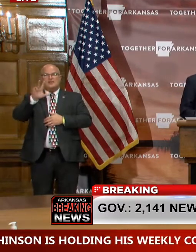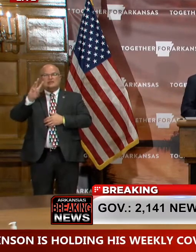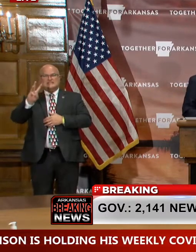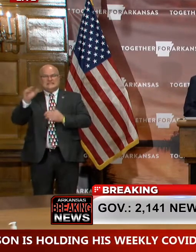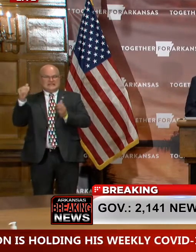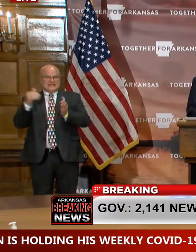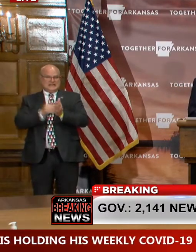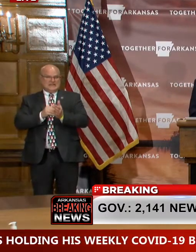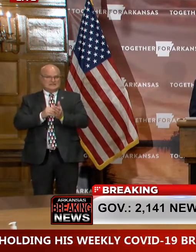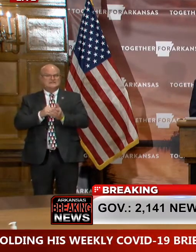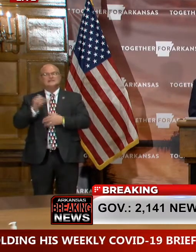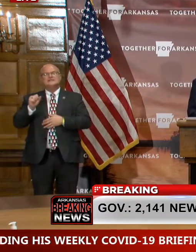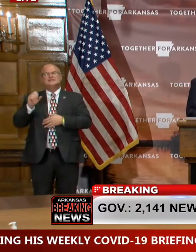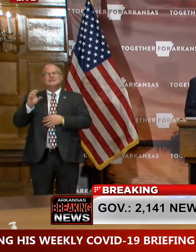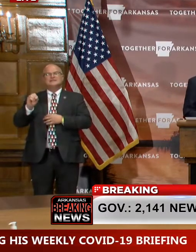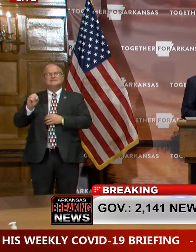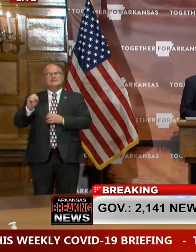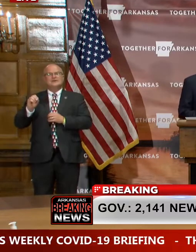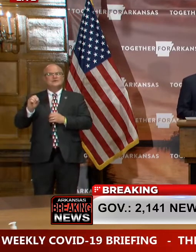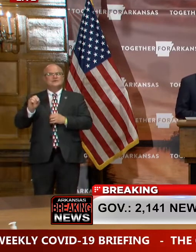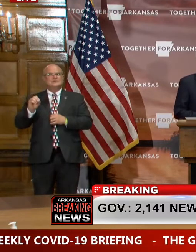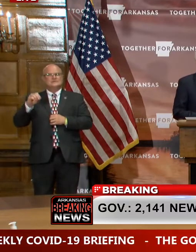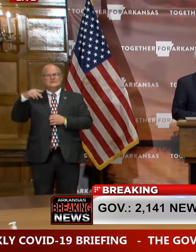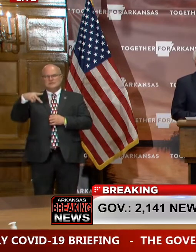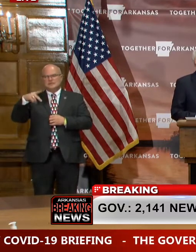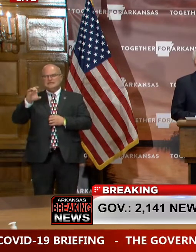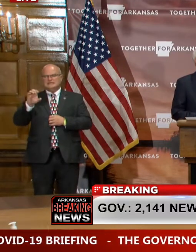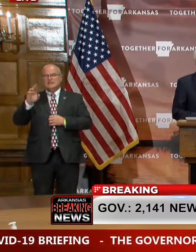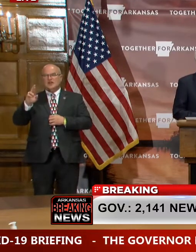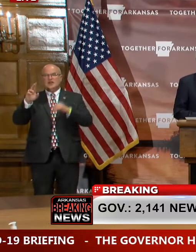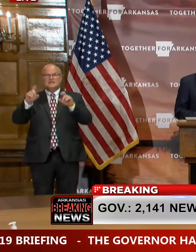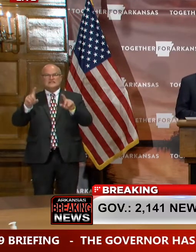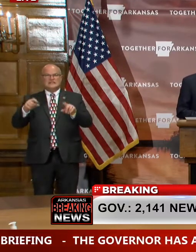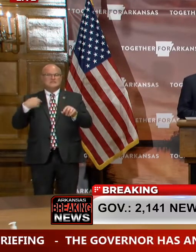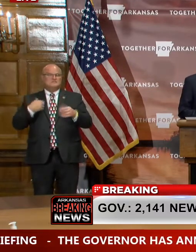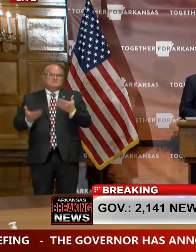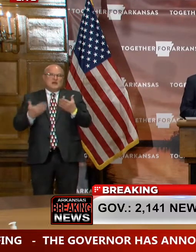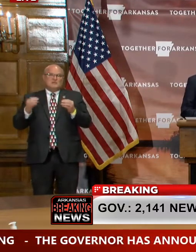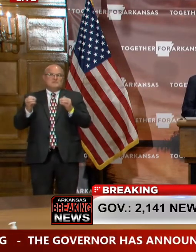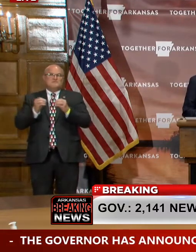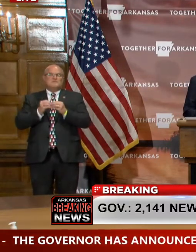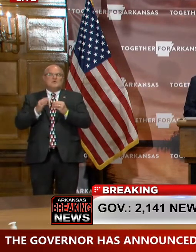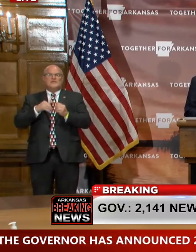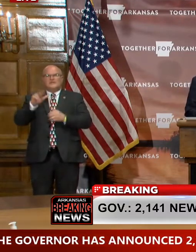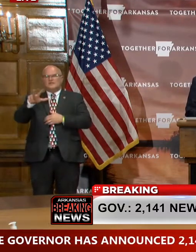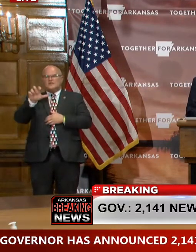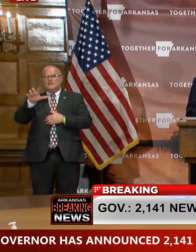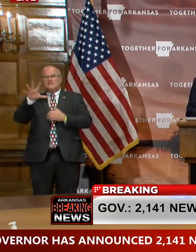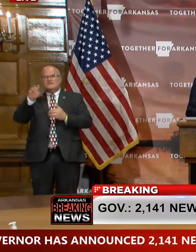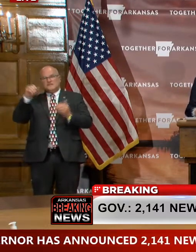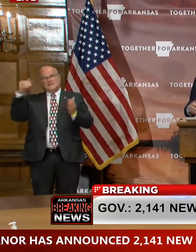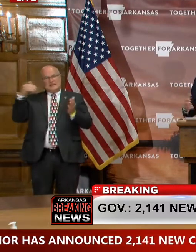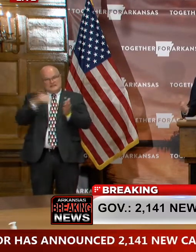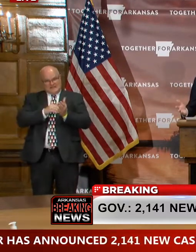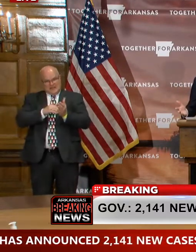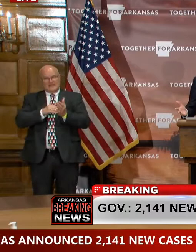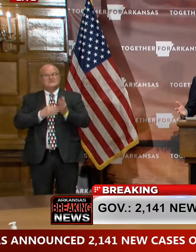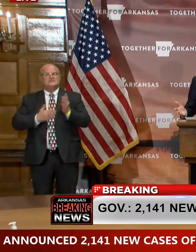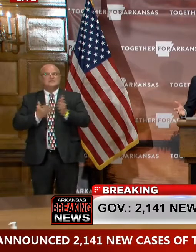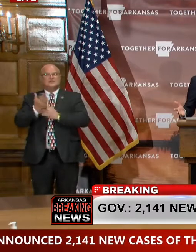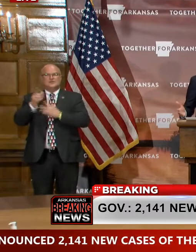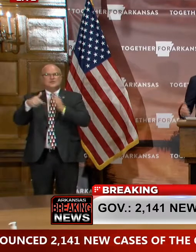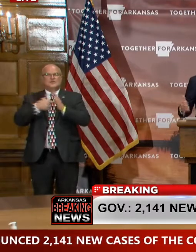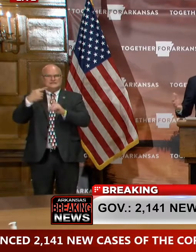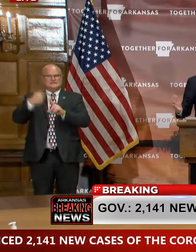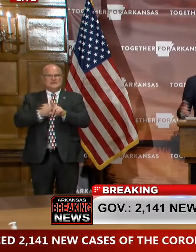36,000. And so just the PCR test, we'll be issuing 350,000 most likely through the